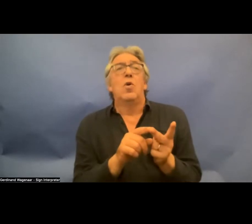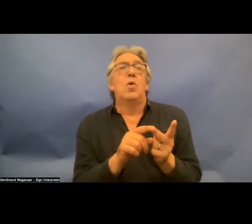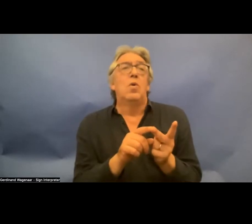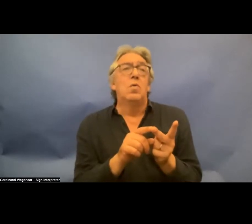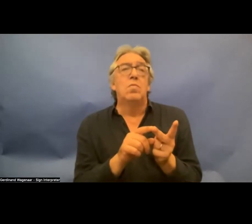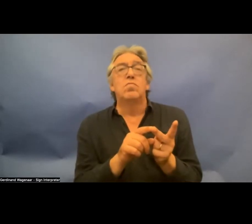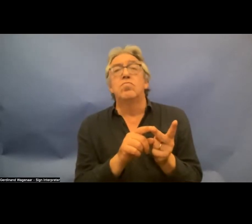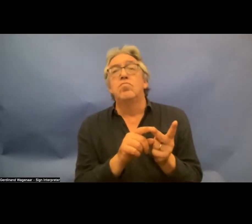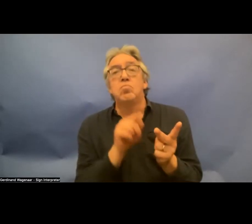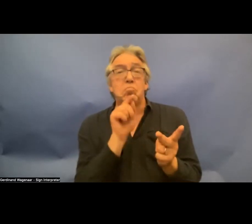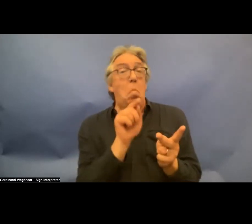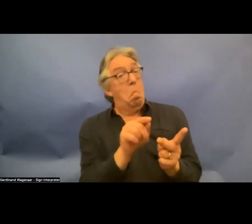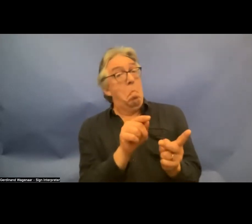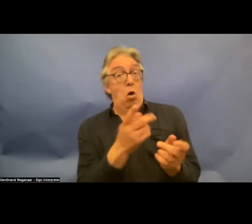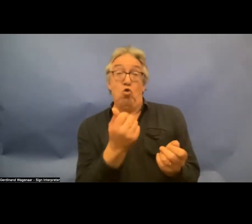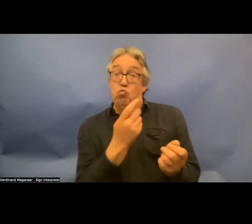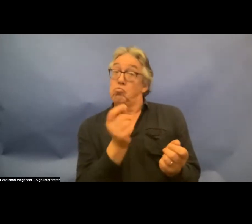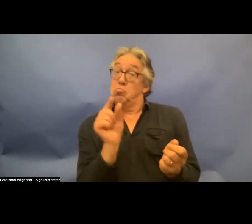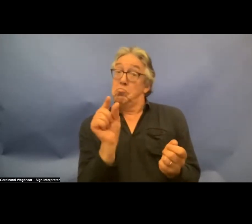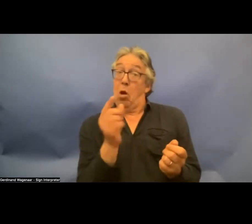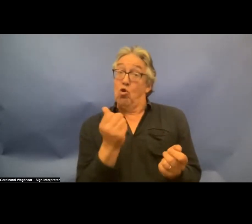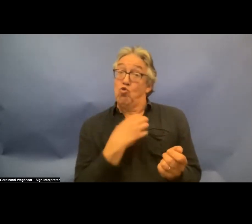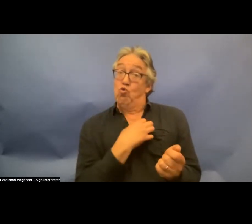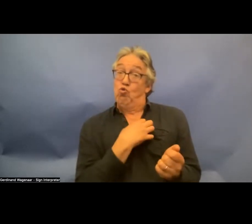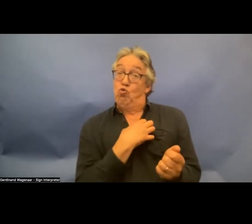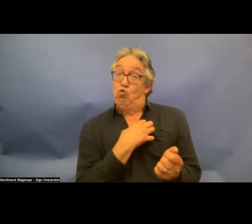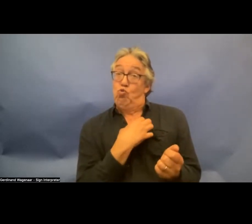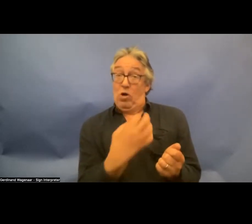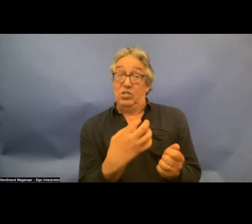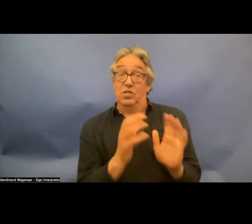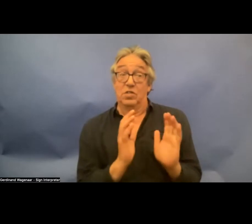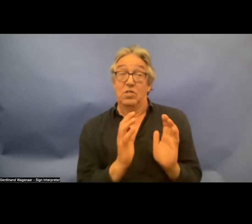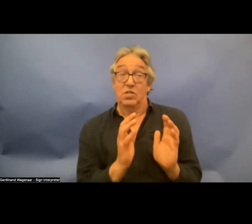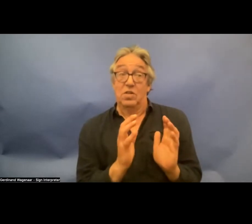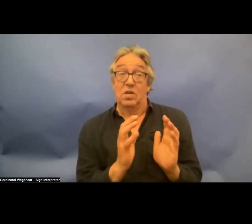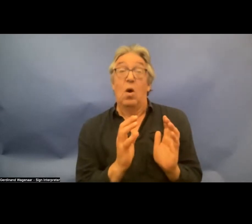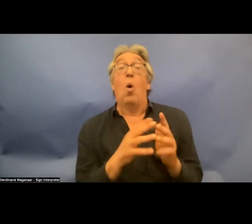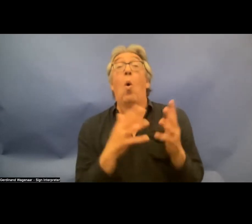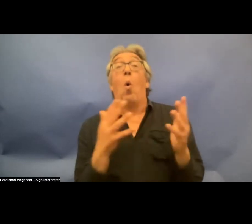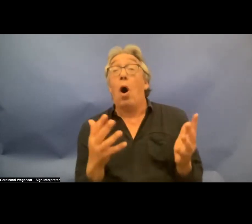such organizations, they help a small number of people